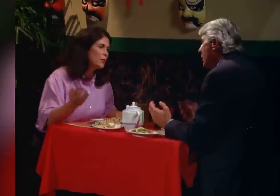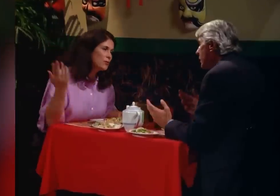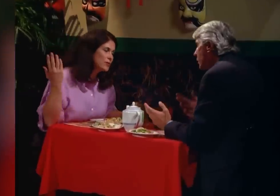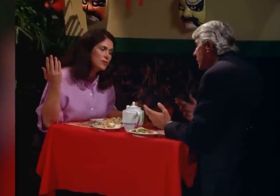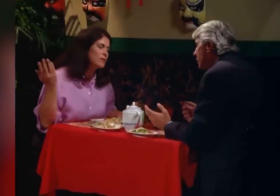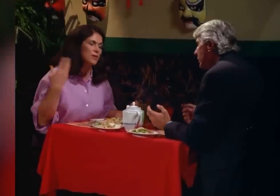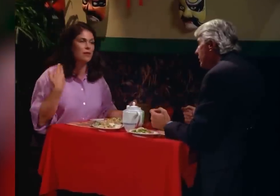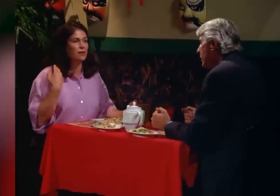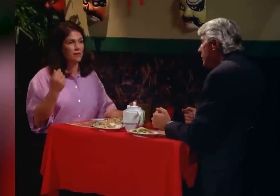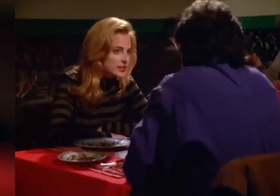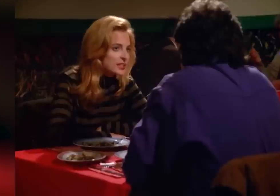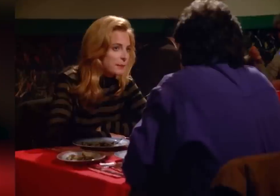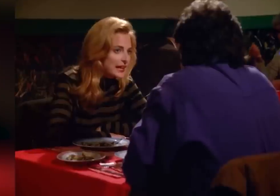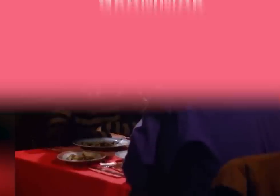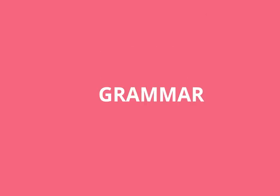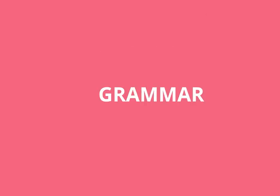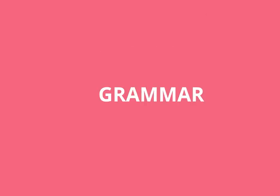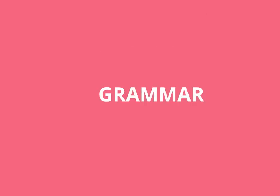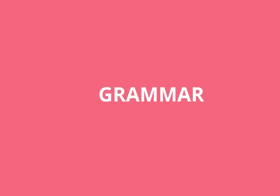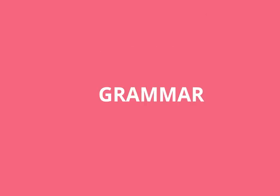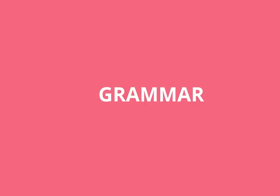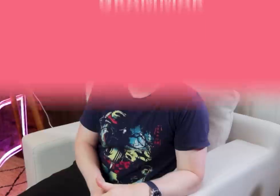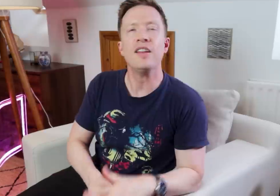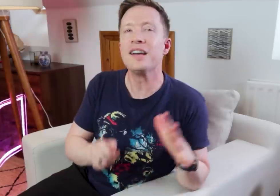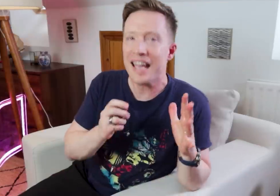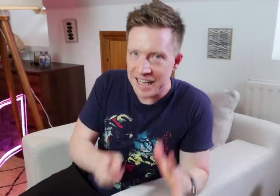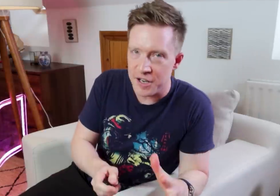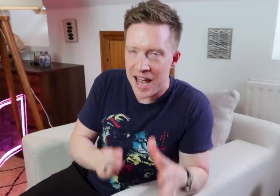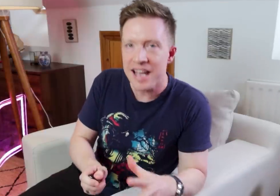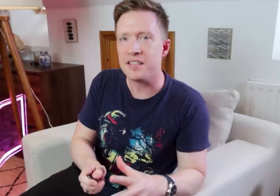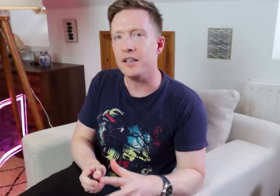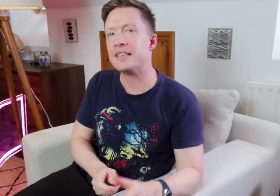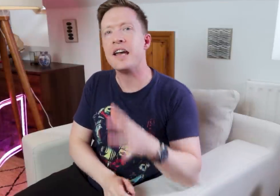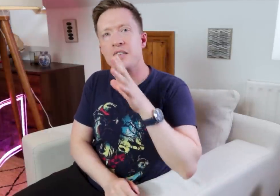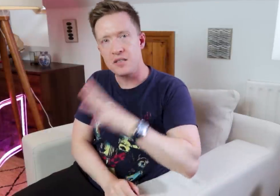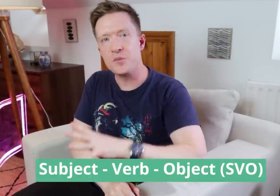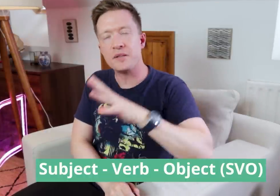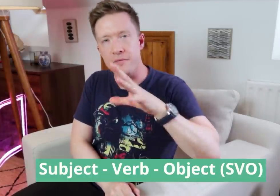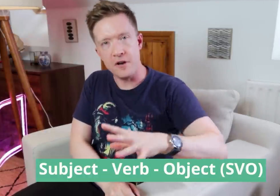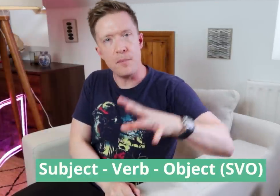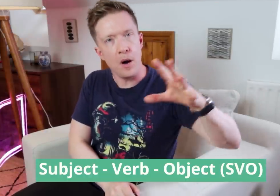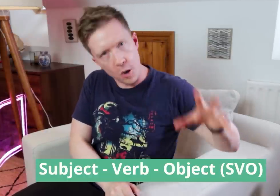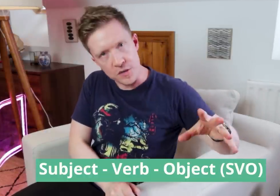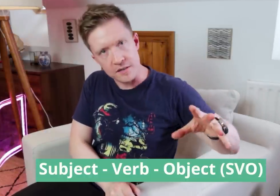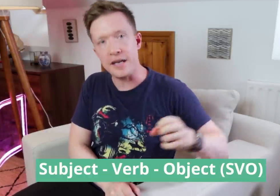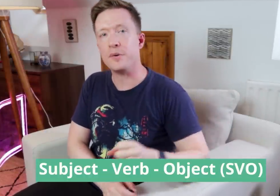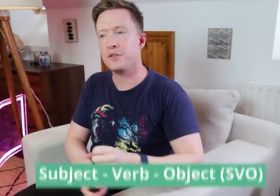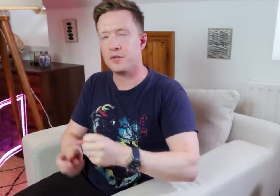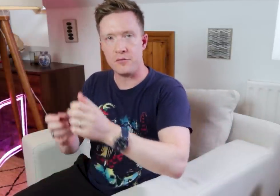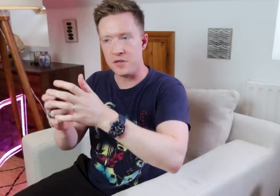It's not you. It's me. Like English, ASL is a subject verb object language. So for